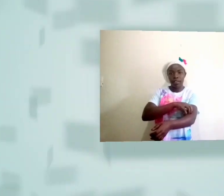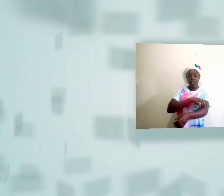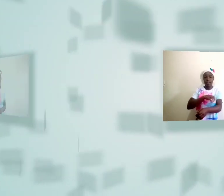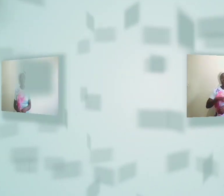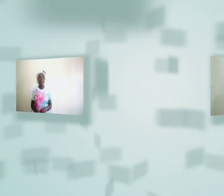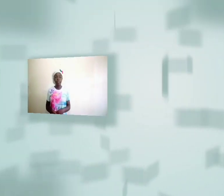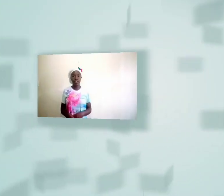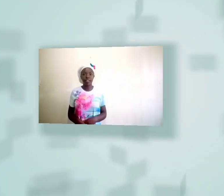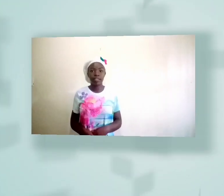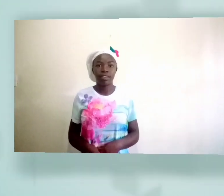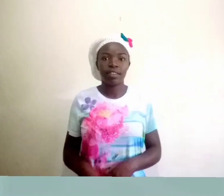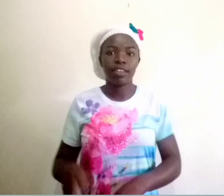Psalms,